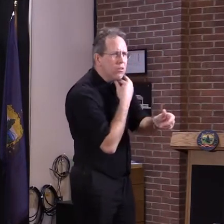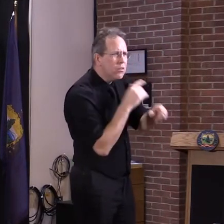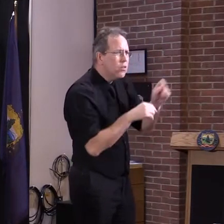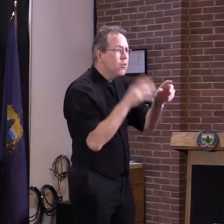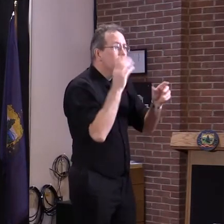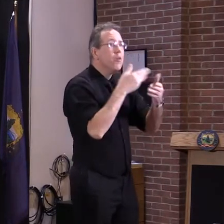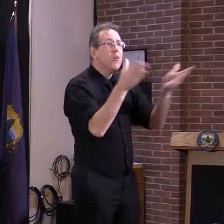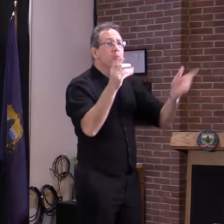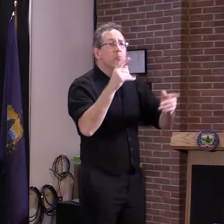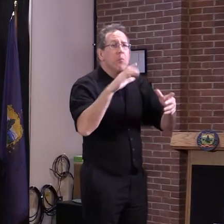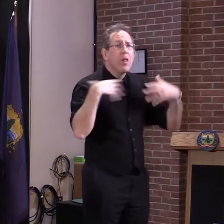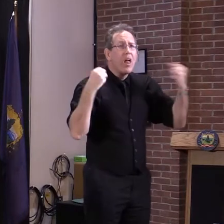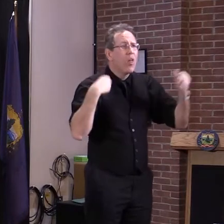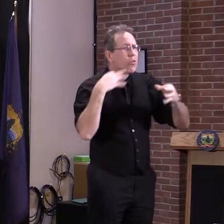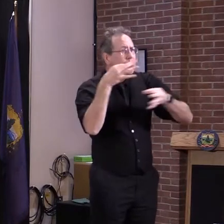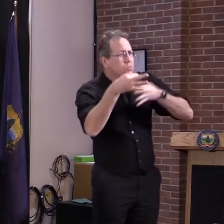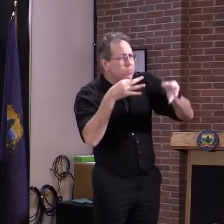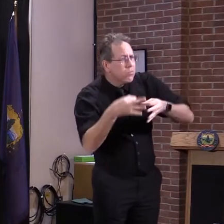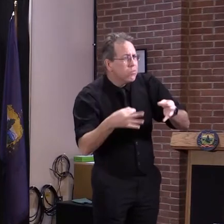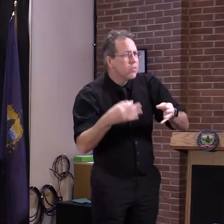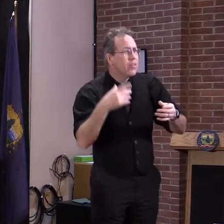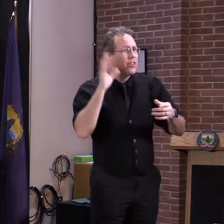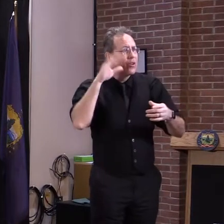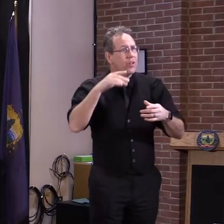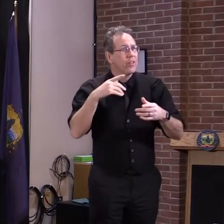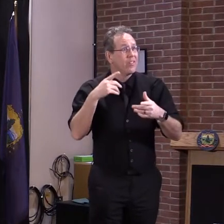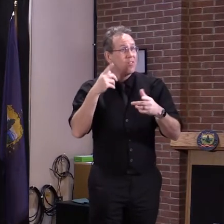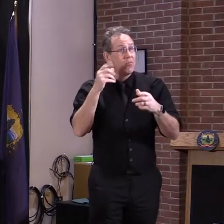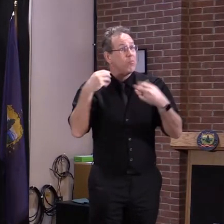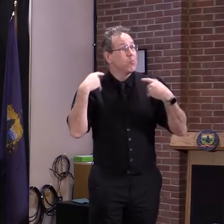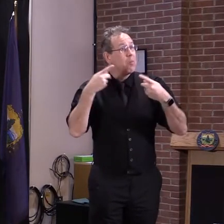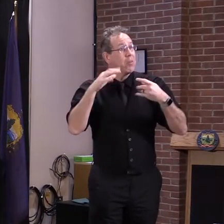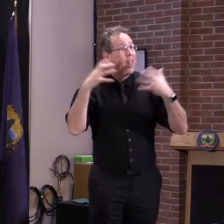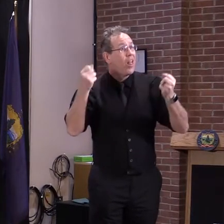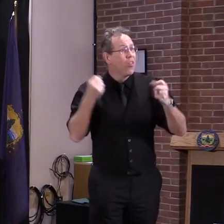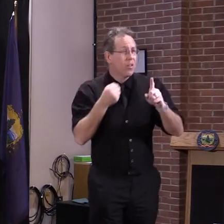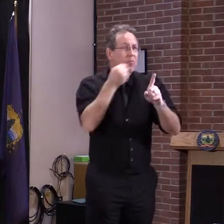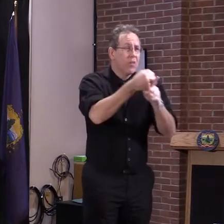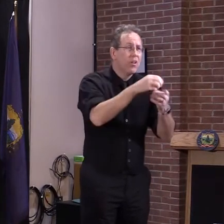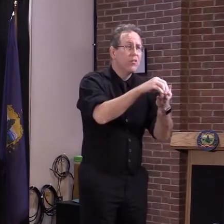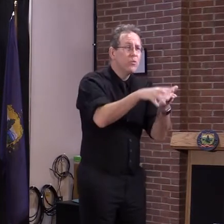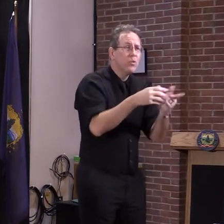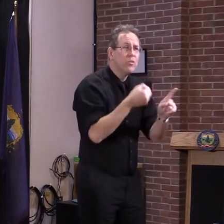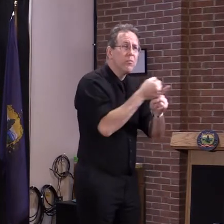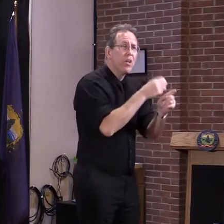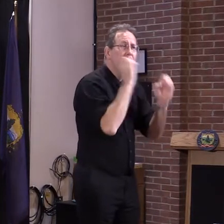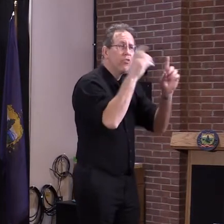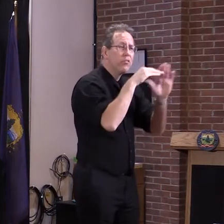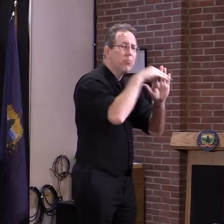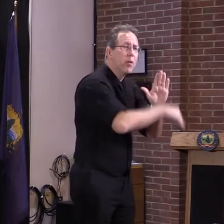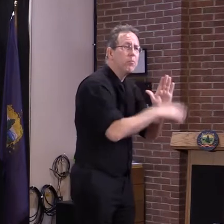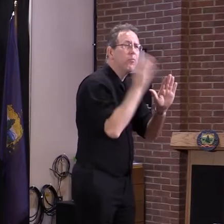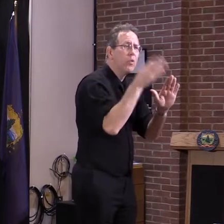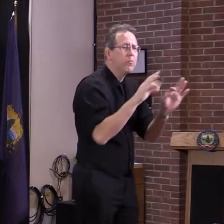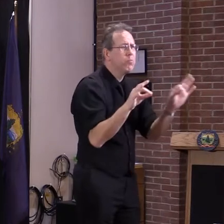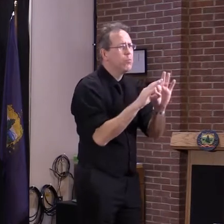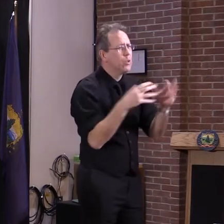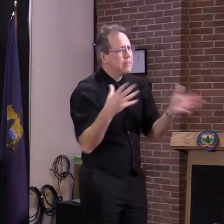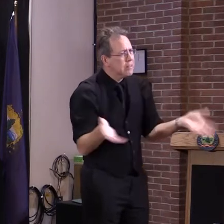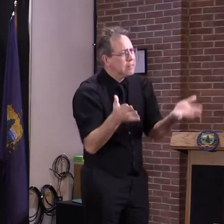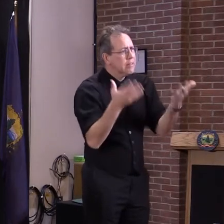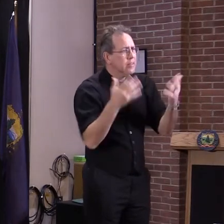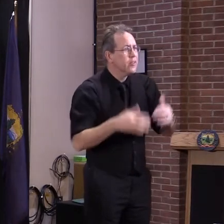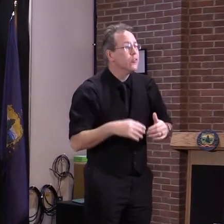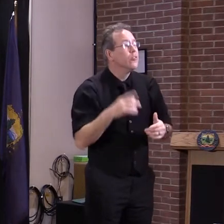and the educational risks. Since we've made significant progress with student vaccination, we can say the health risks for students